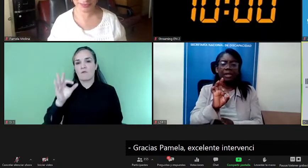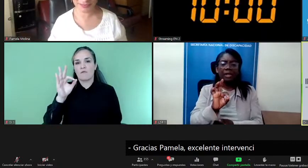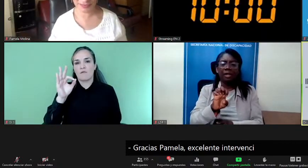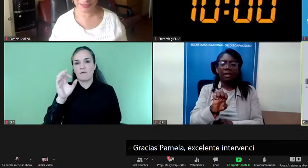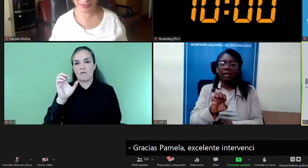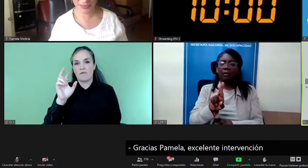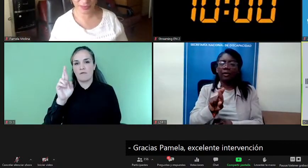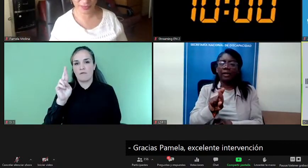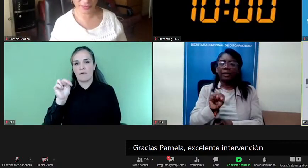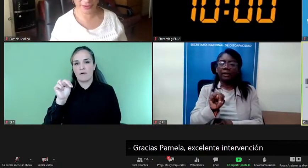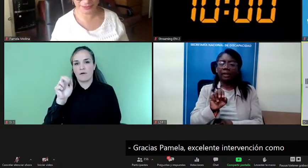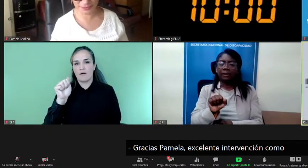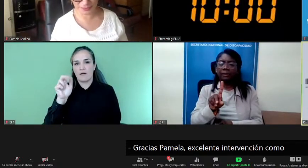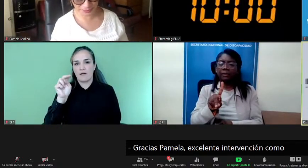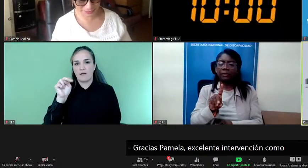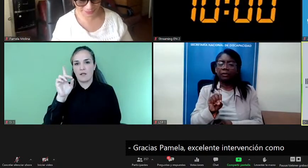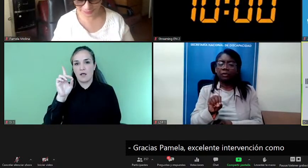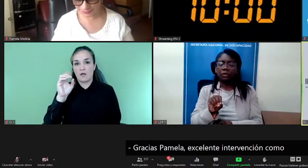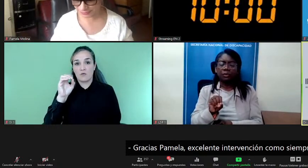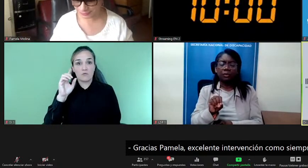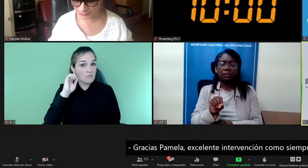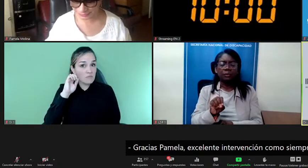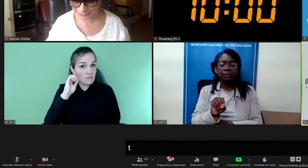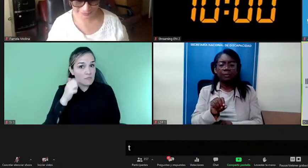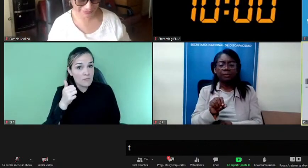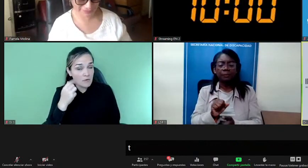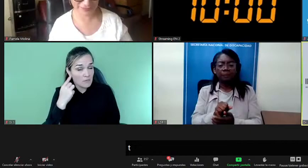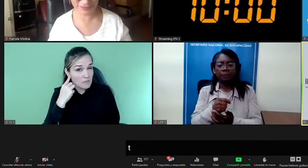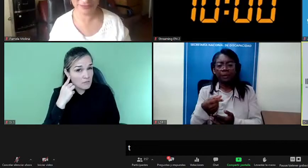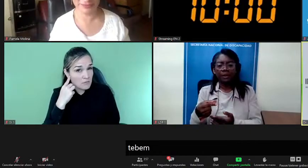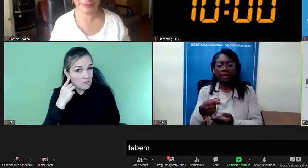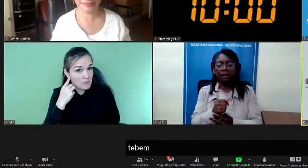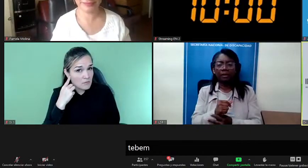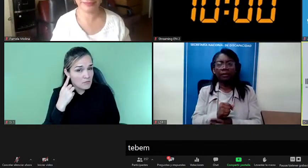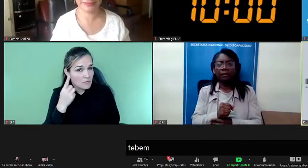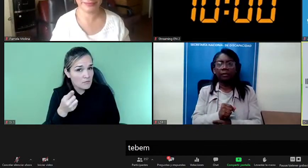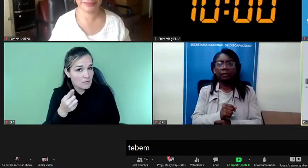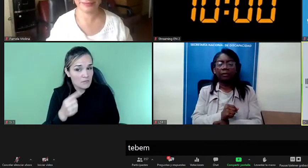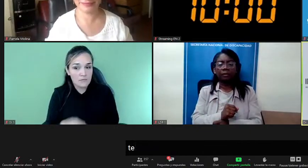fernando fernando can you listen to us